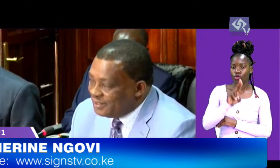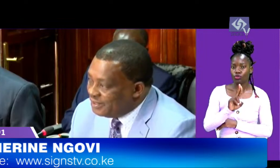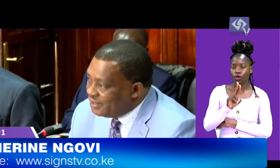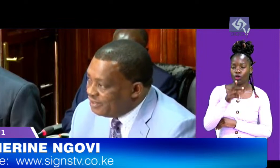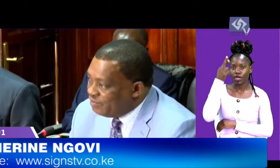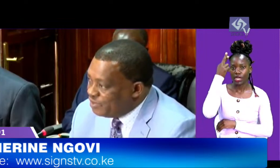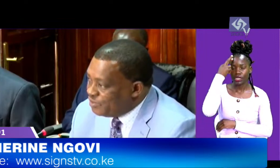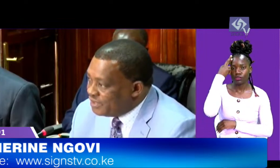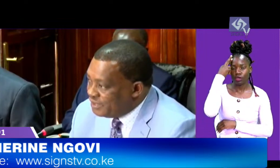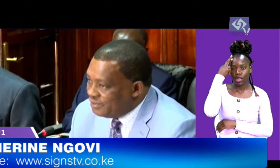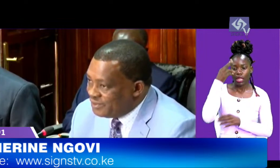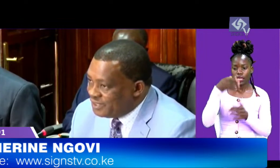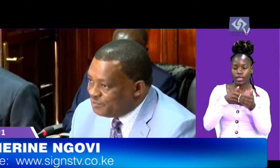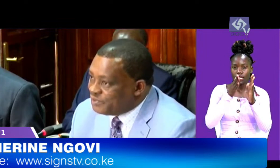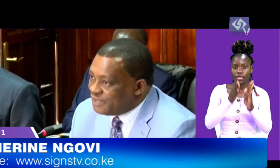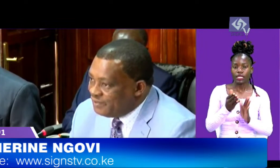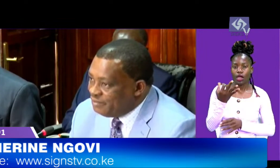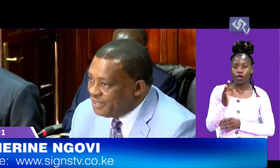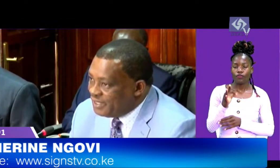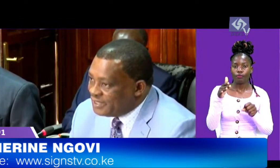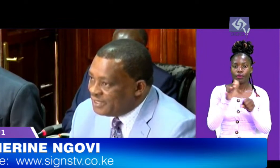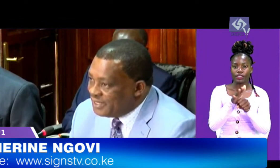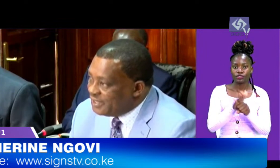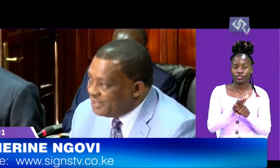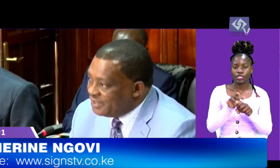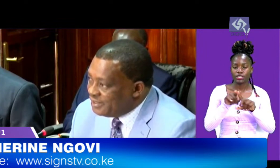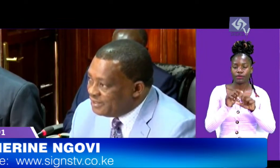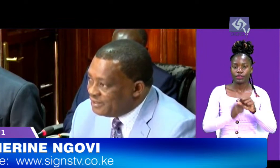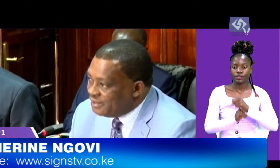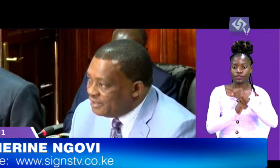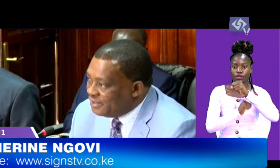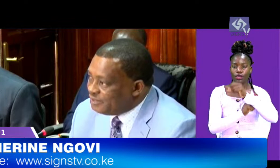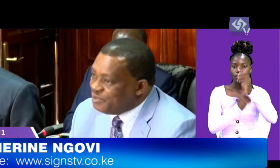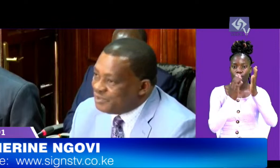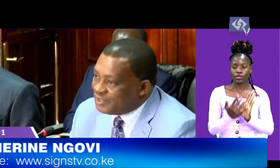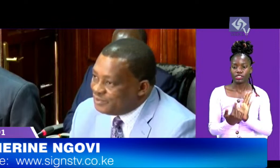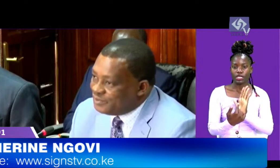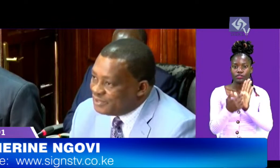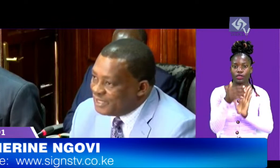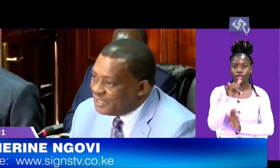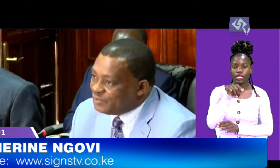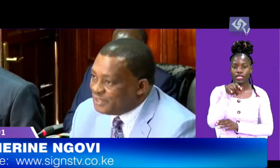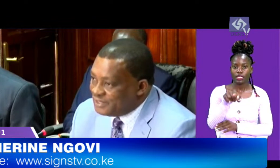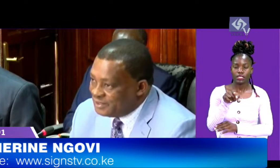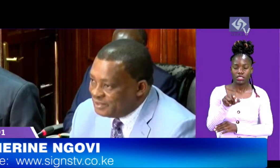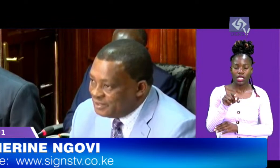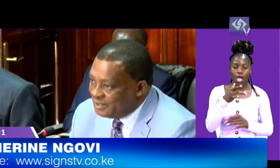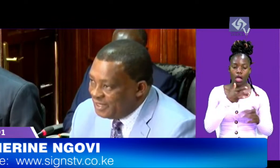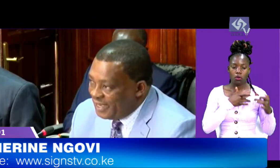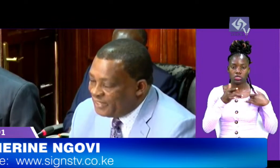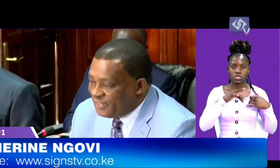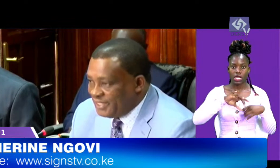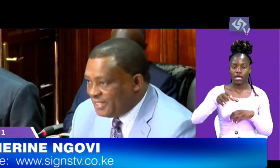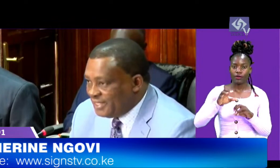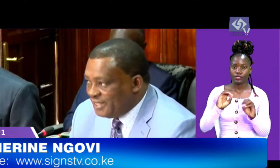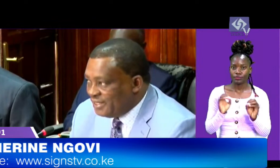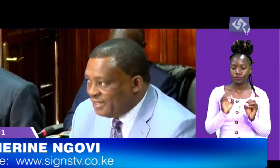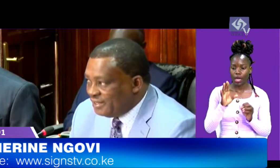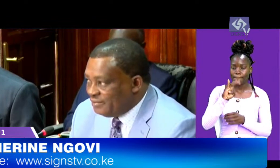the leader of majority, who is the sponsor of the bill, has indicated that this bill does not concern counties. I think we'll